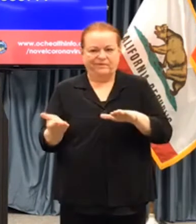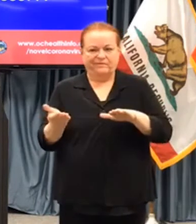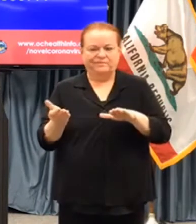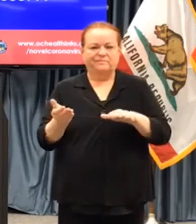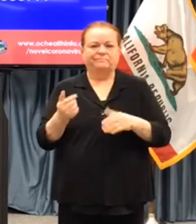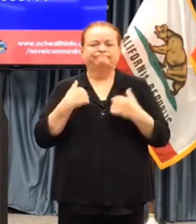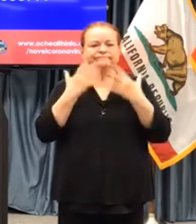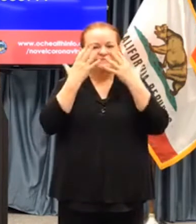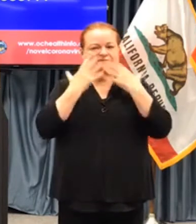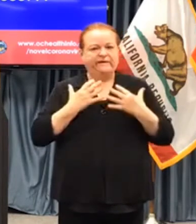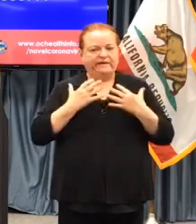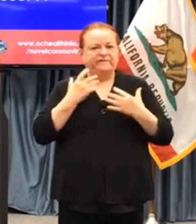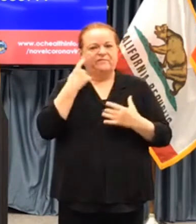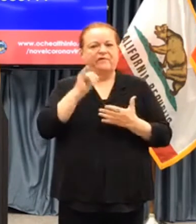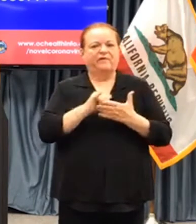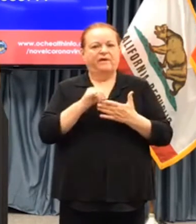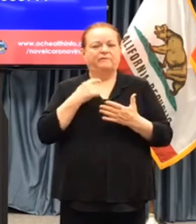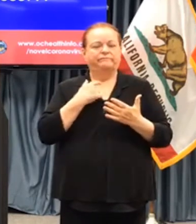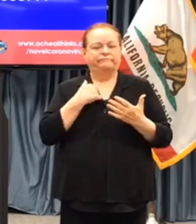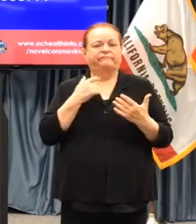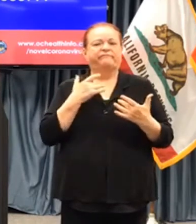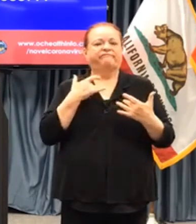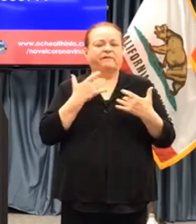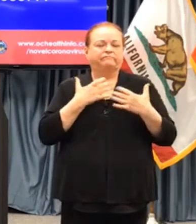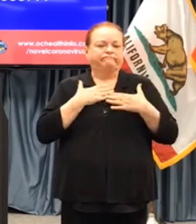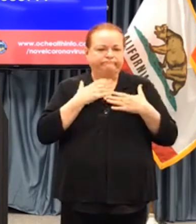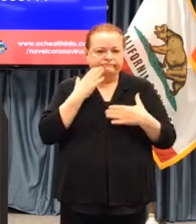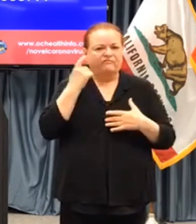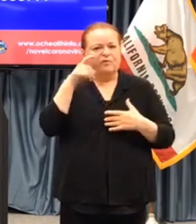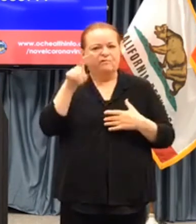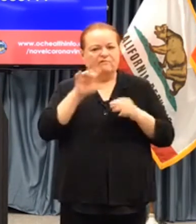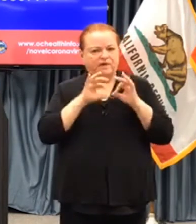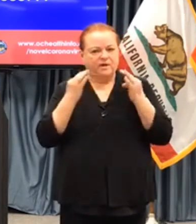that were lost. This brings our total to